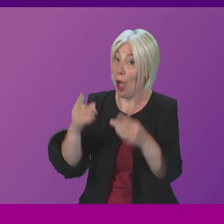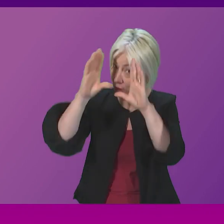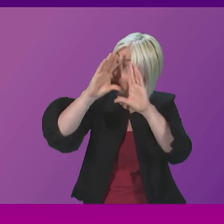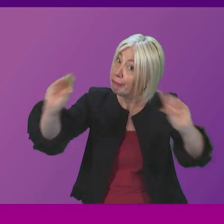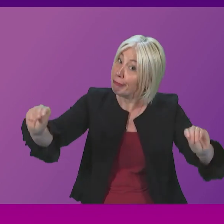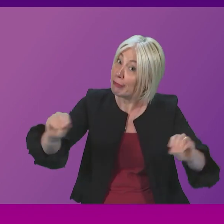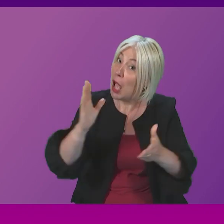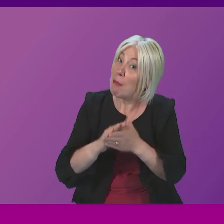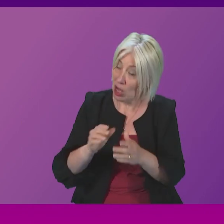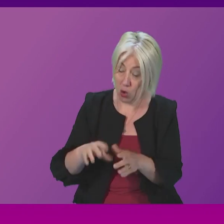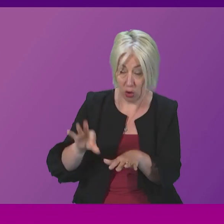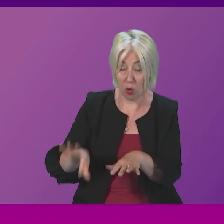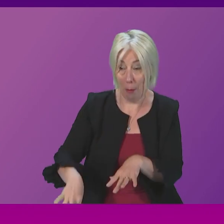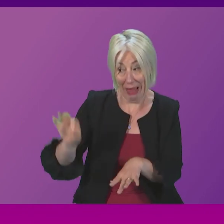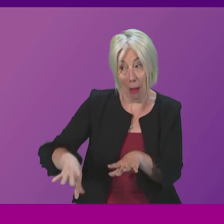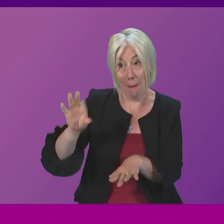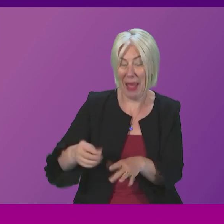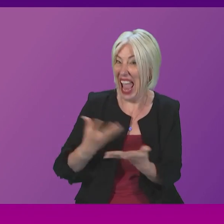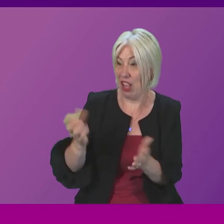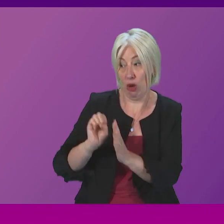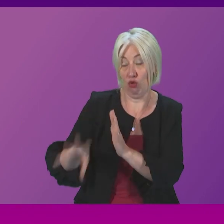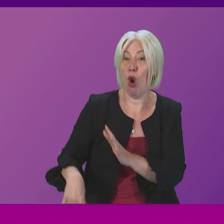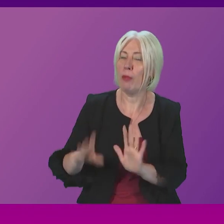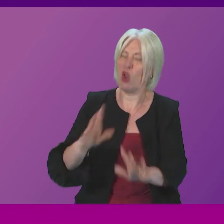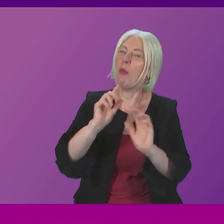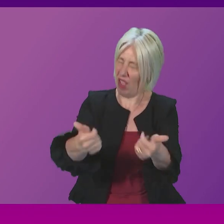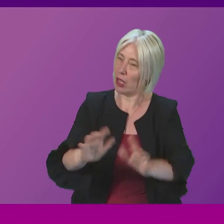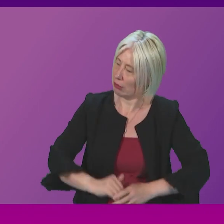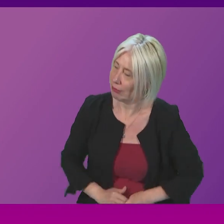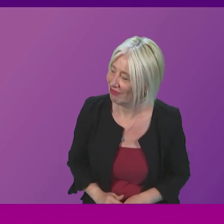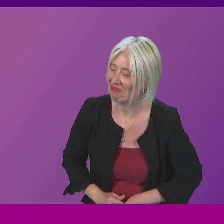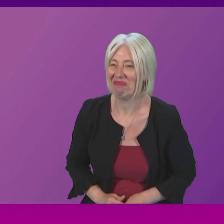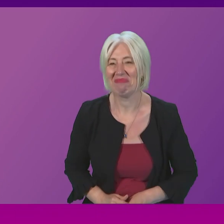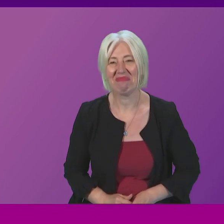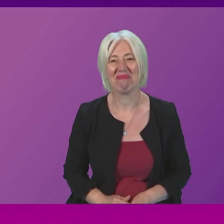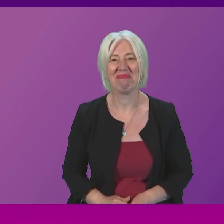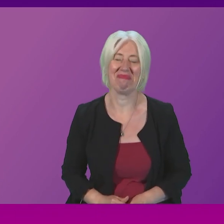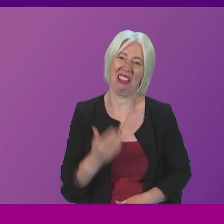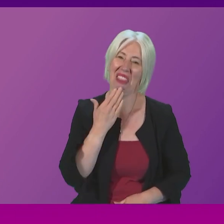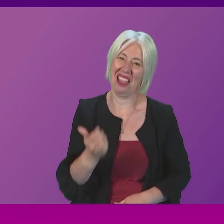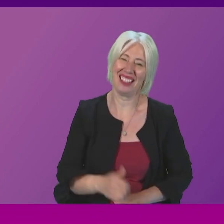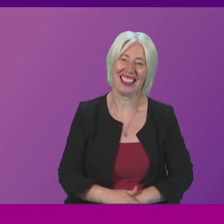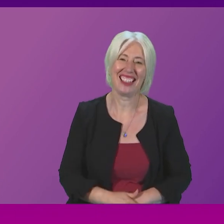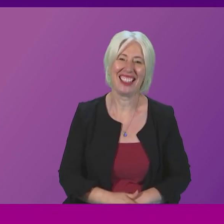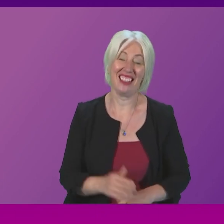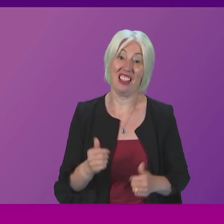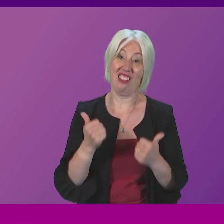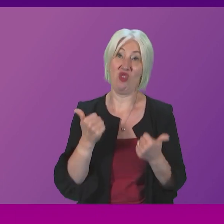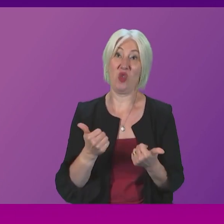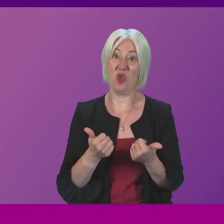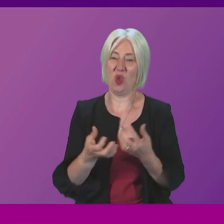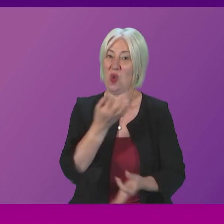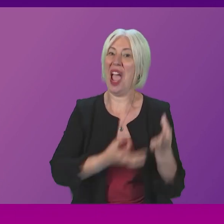there, get your litter picks out like this and then you'll be fine. Thank you very much. The fabulous questions